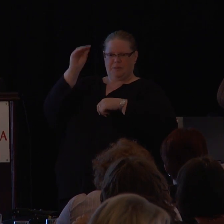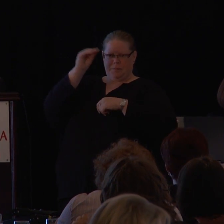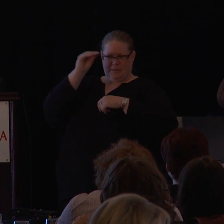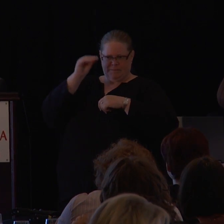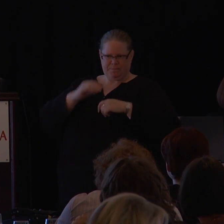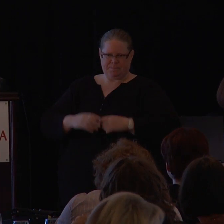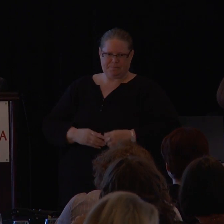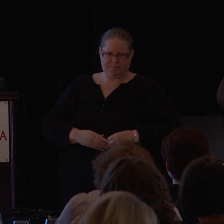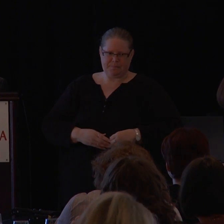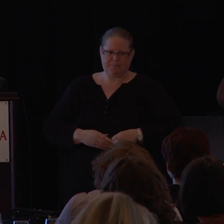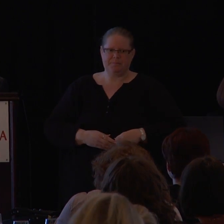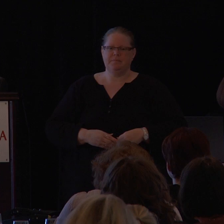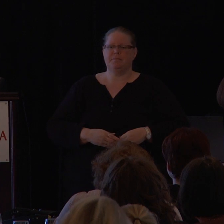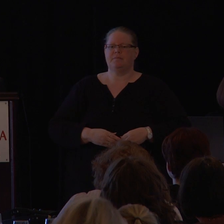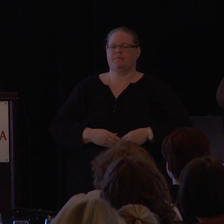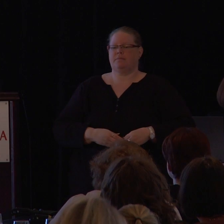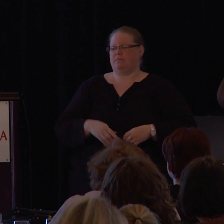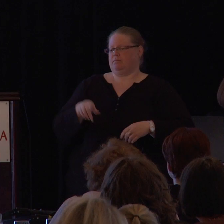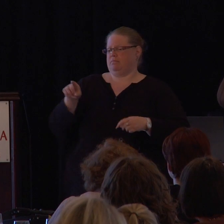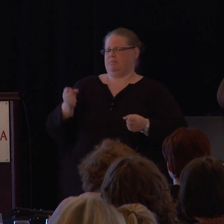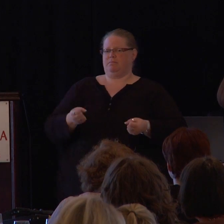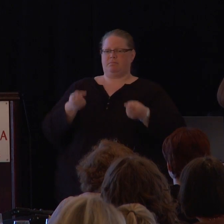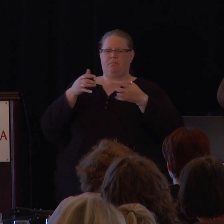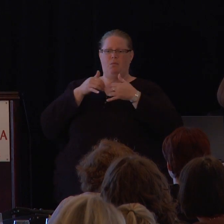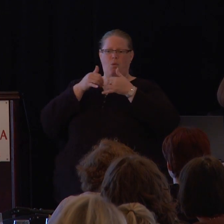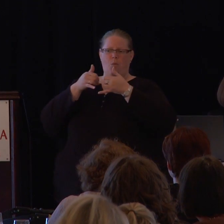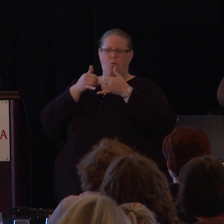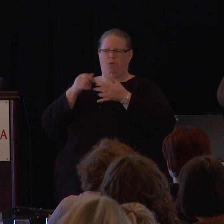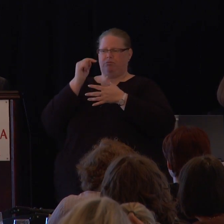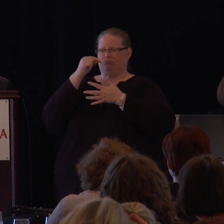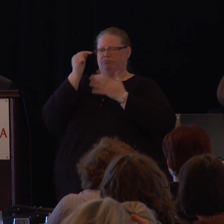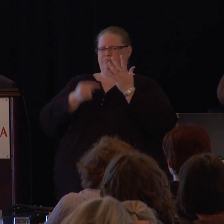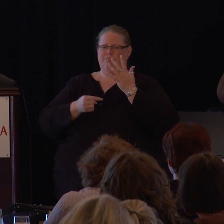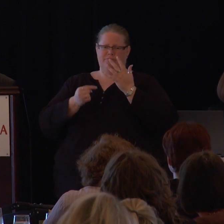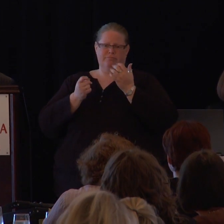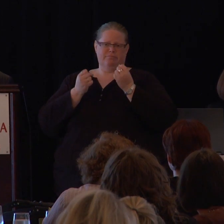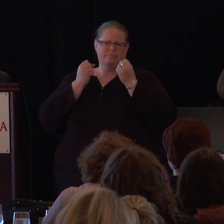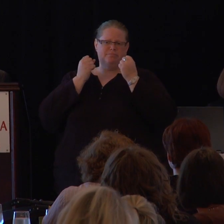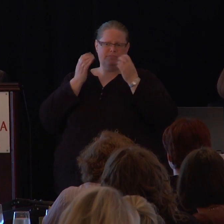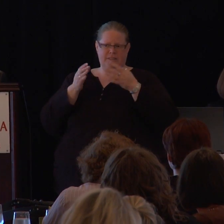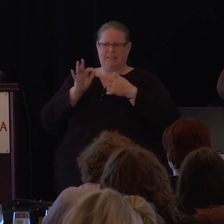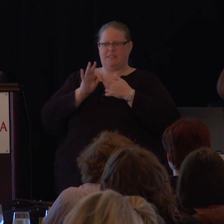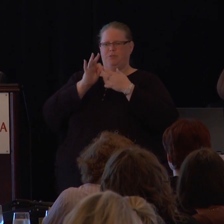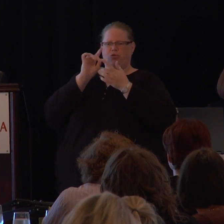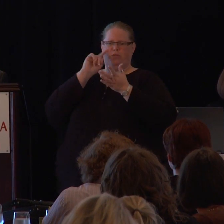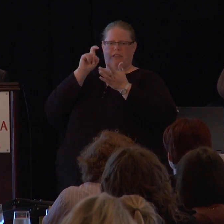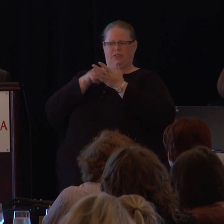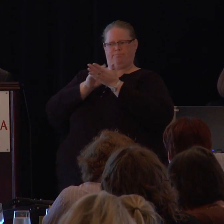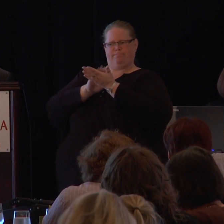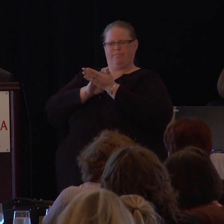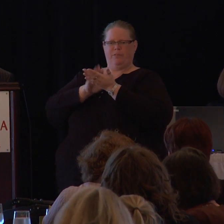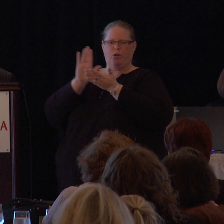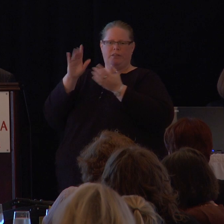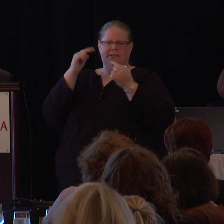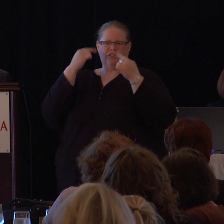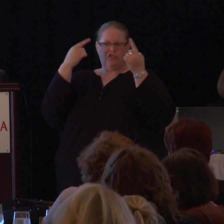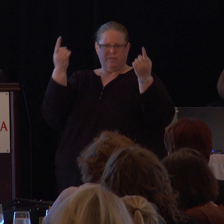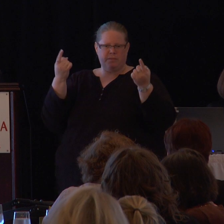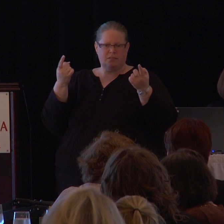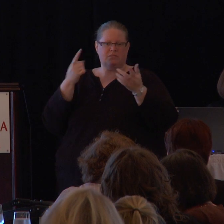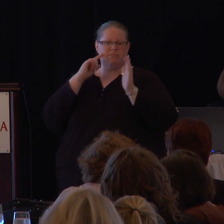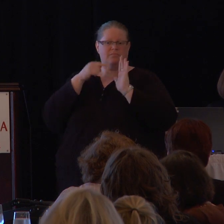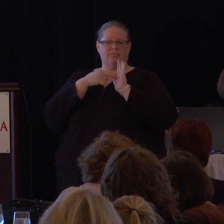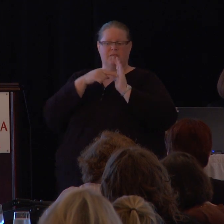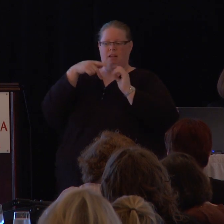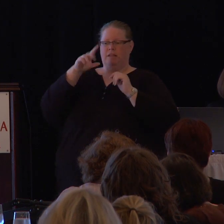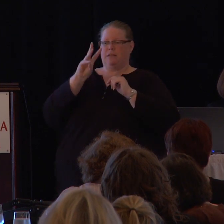Professor MacKay has received numerous awards and special recognition for his achievements, including the